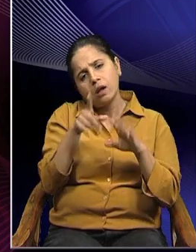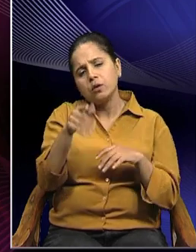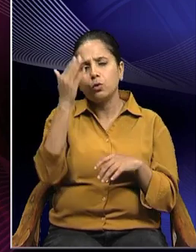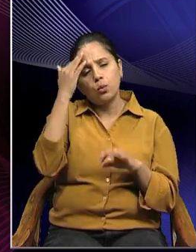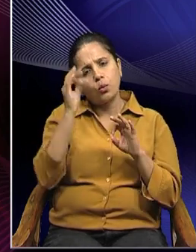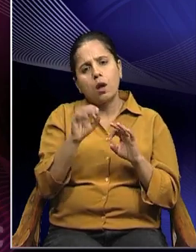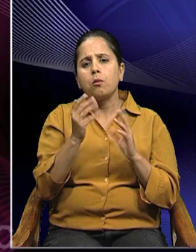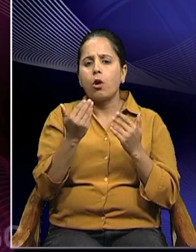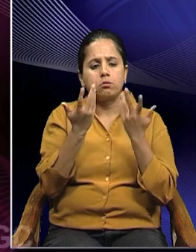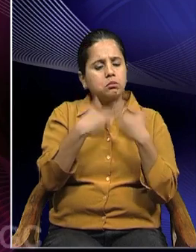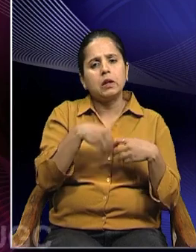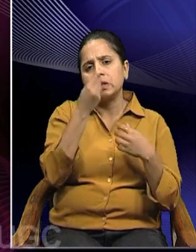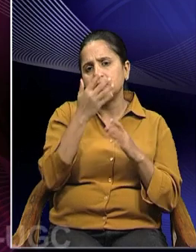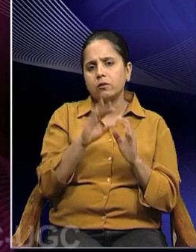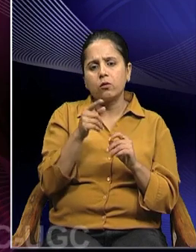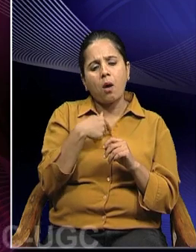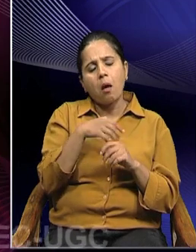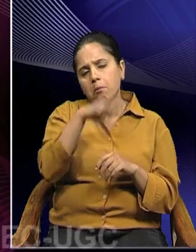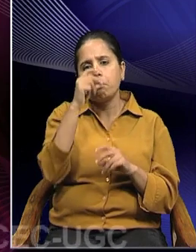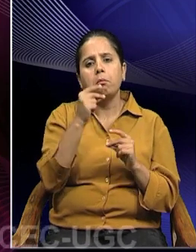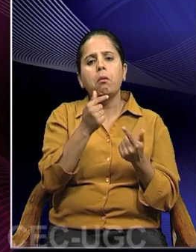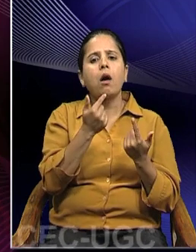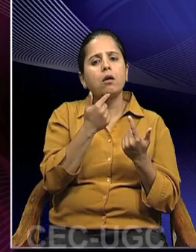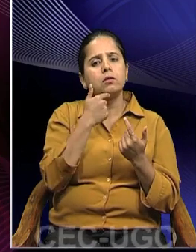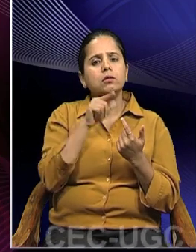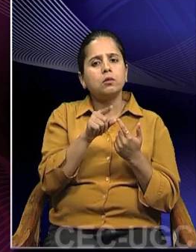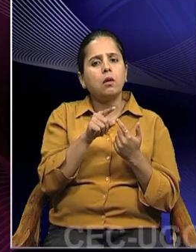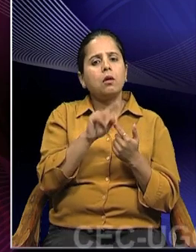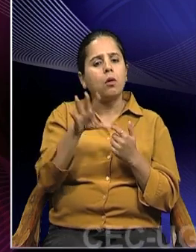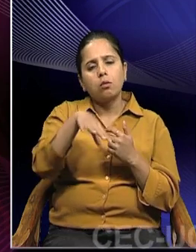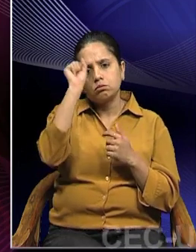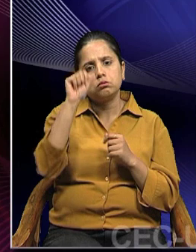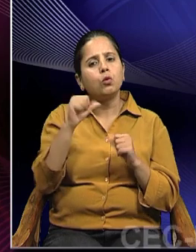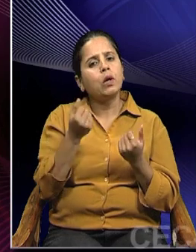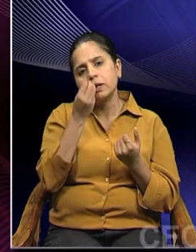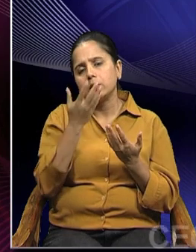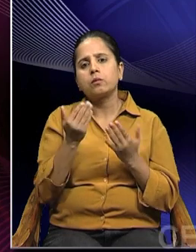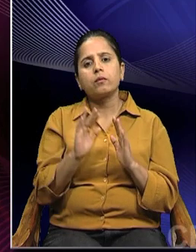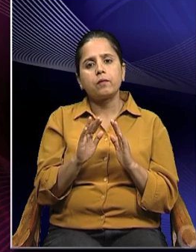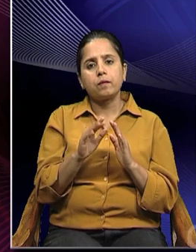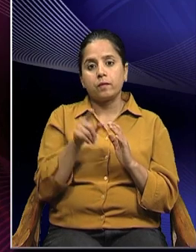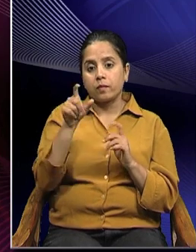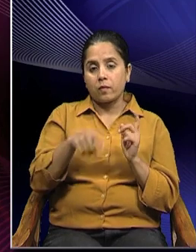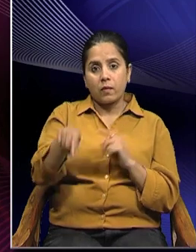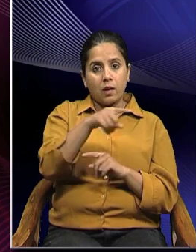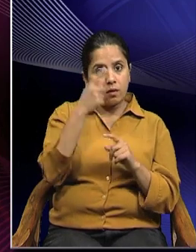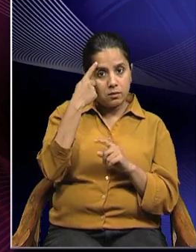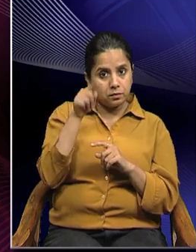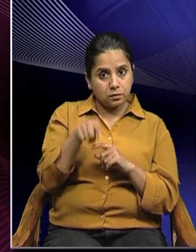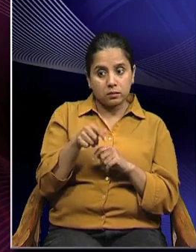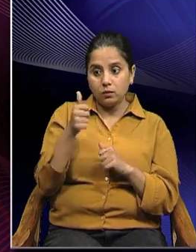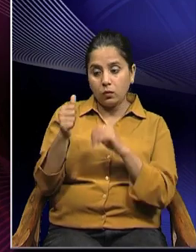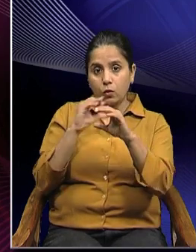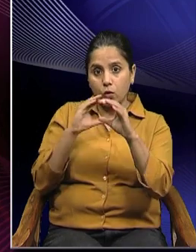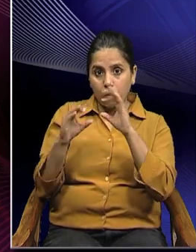It is not foreign to you, you will understand and you will learn everything easily. and no one is stranger for persons with good